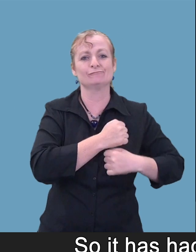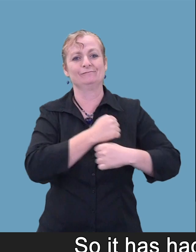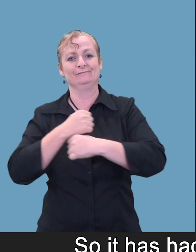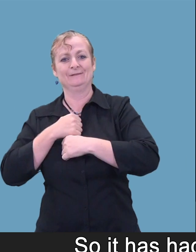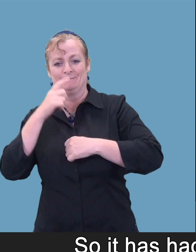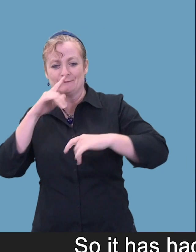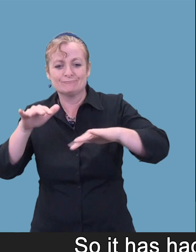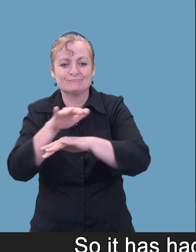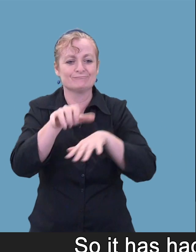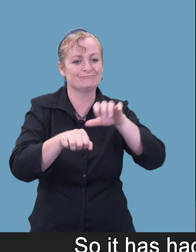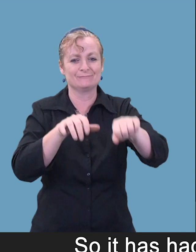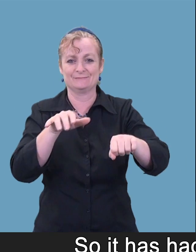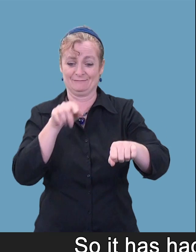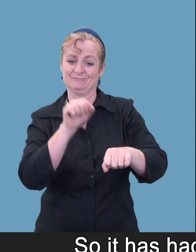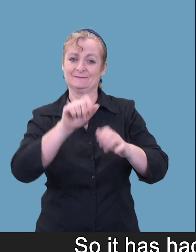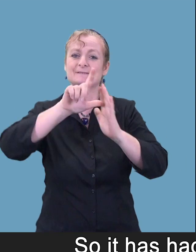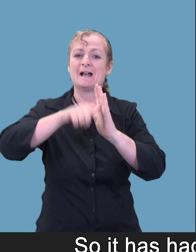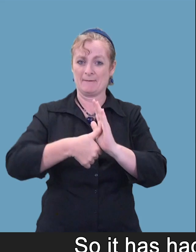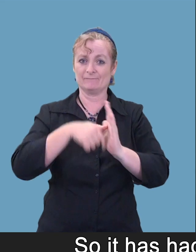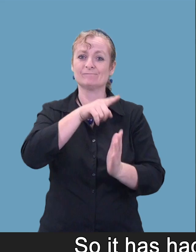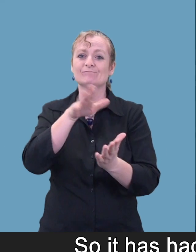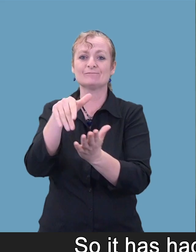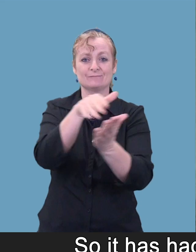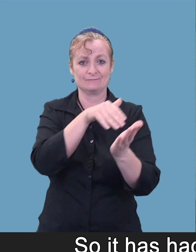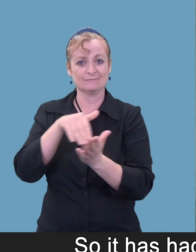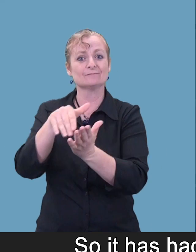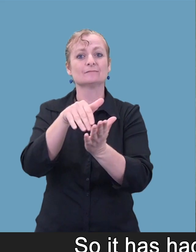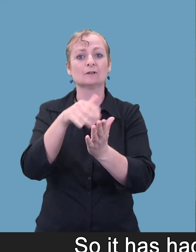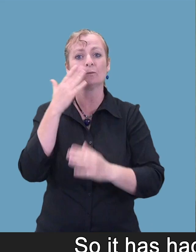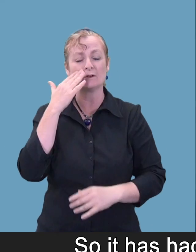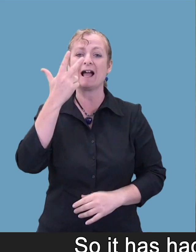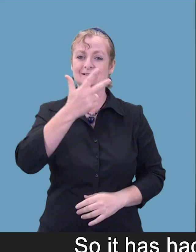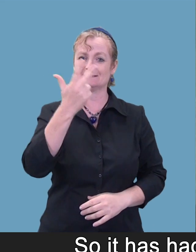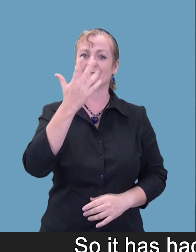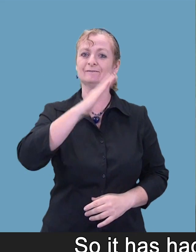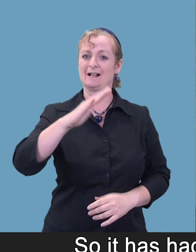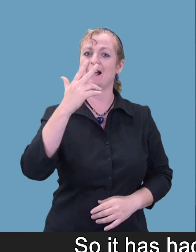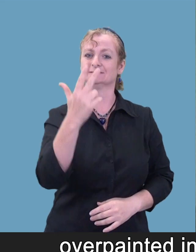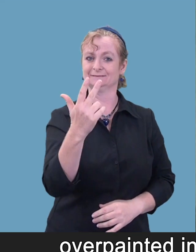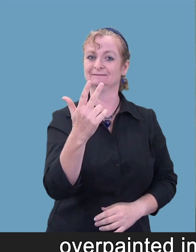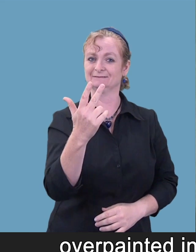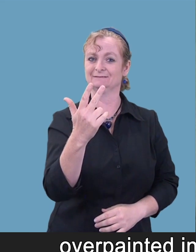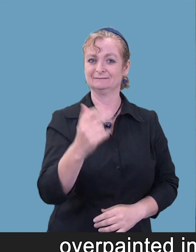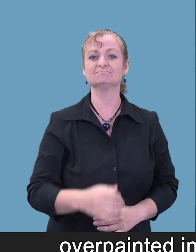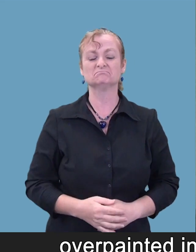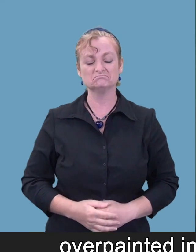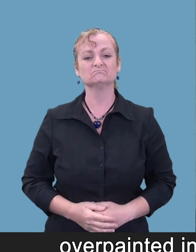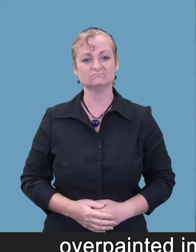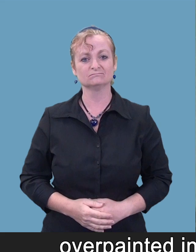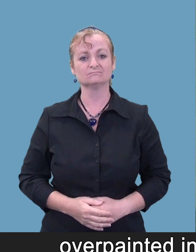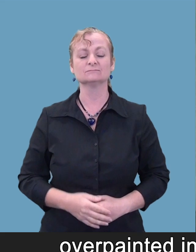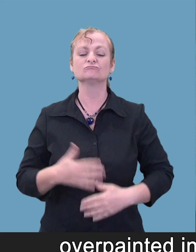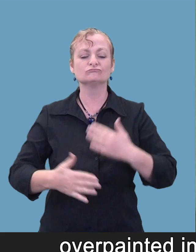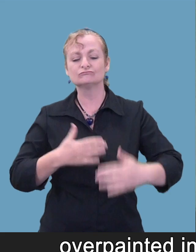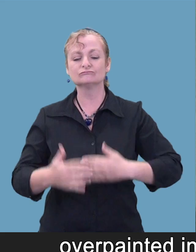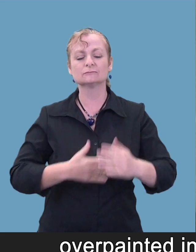had quite a rough life for a painting, had a few holes in it, which had been repaired and overpainted in the past, so